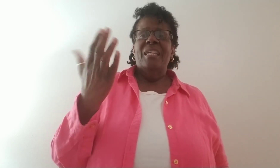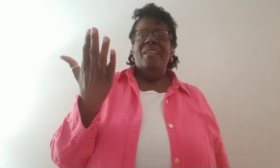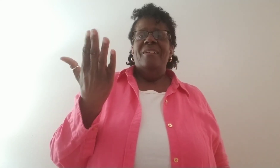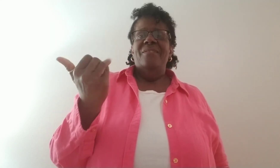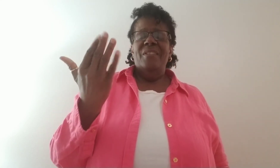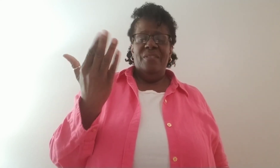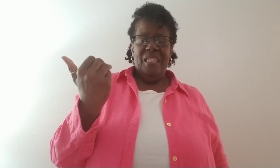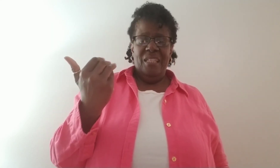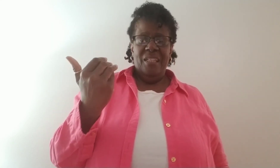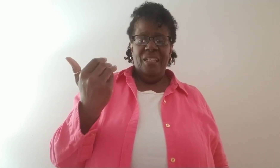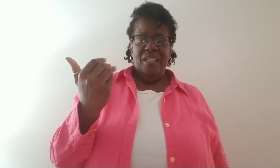20,315.